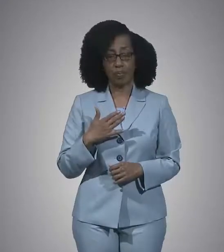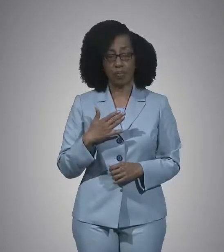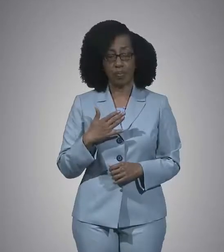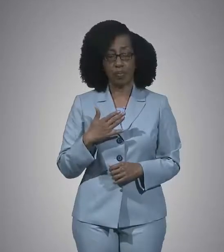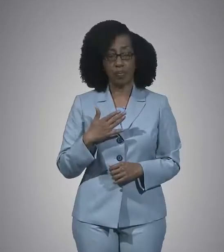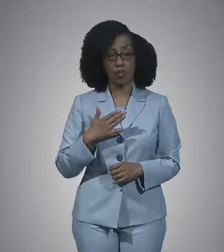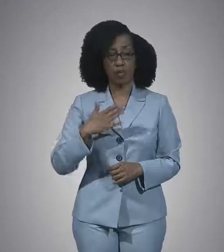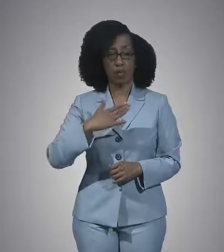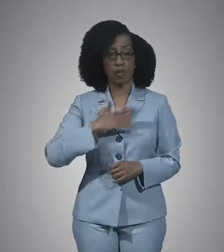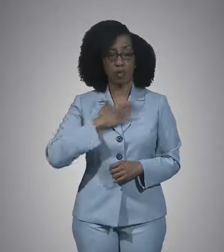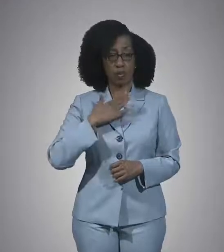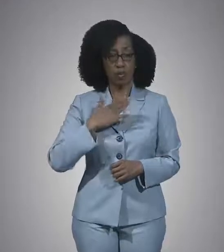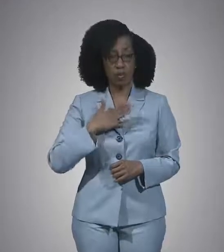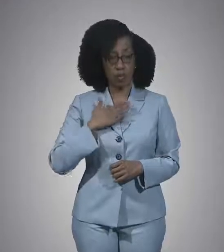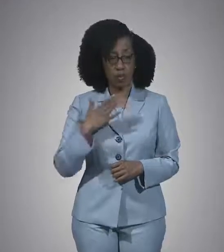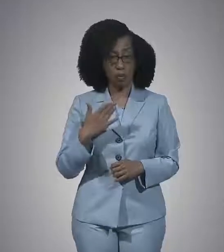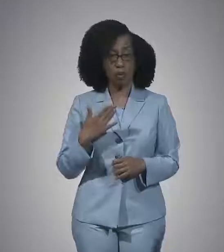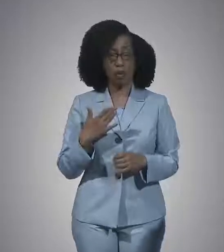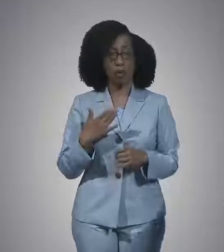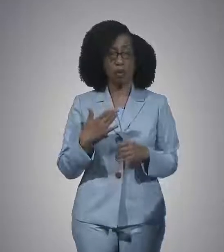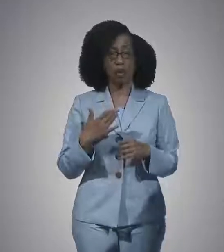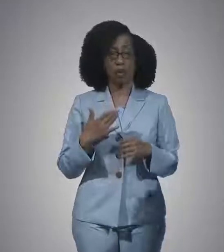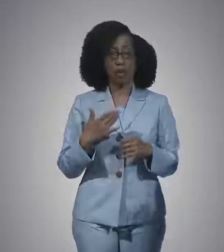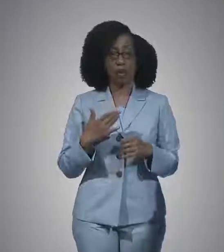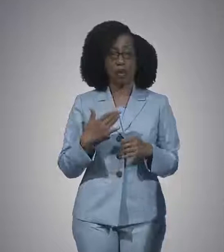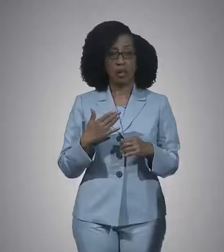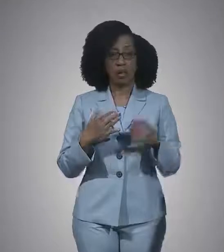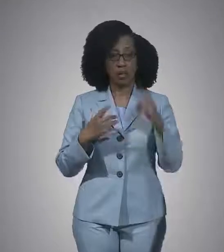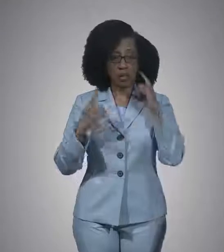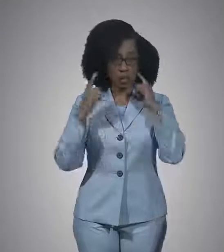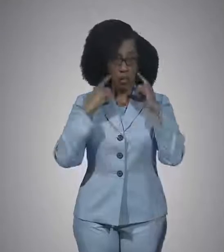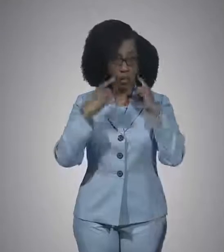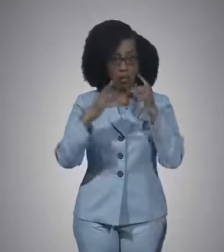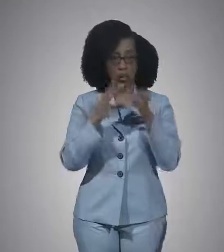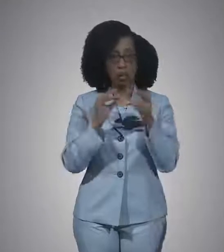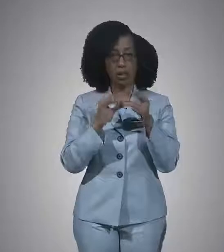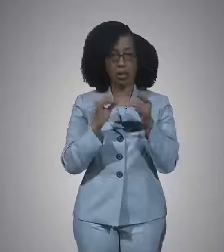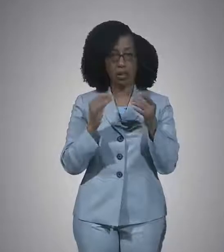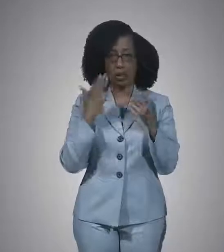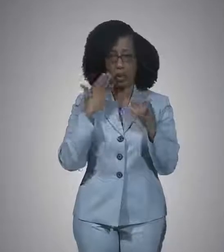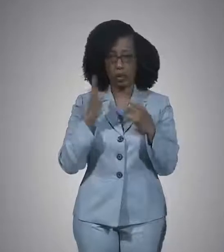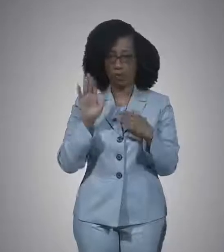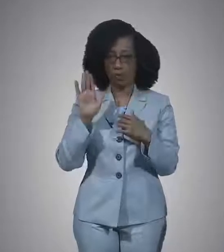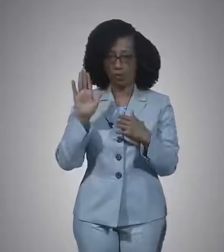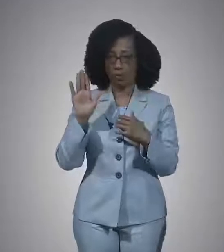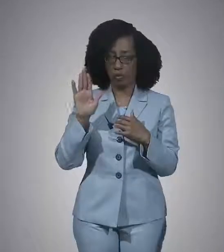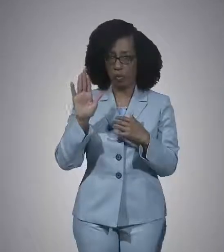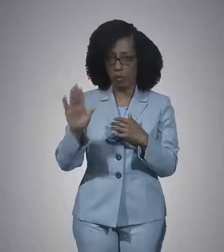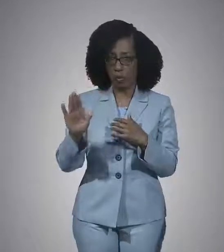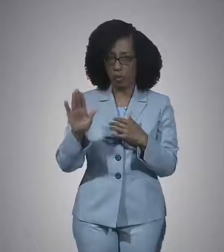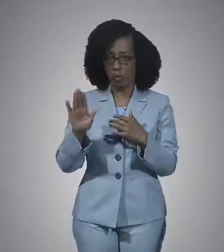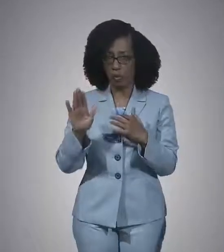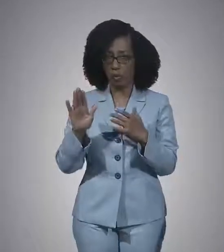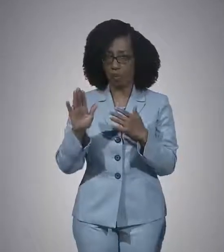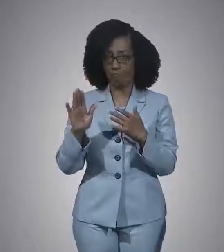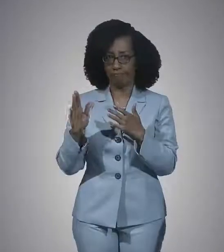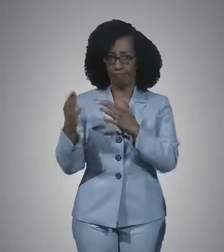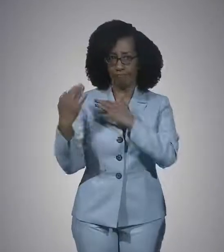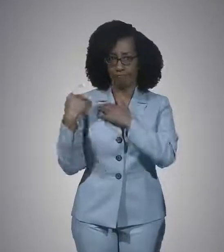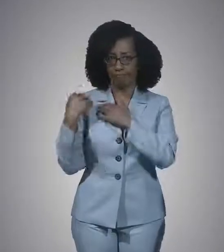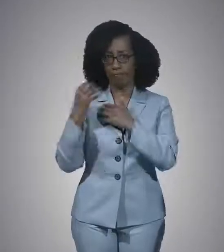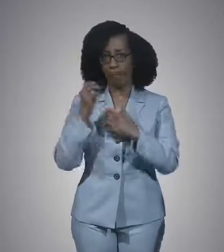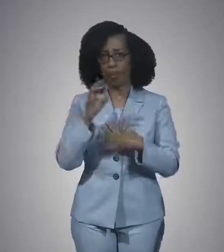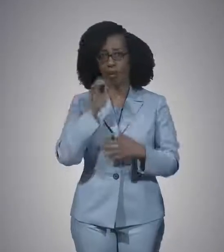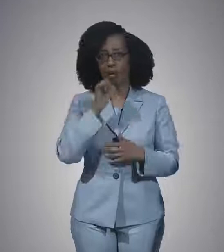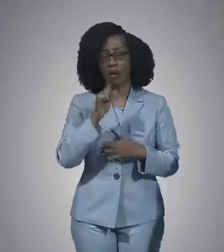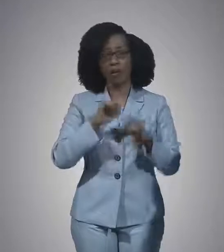off the top you had mentioned. And I'm not sure if this is entirely in your purviews with the task force, but we're hearing some issues with